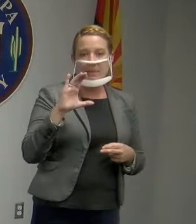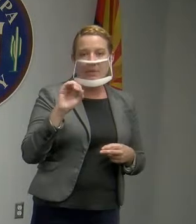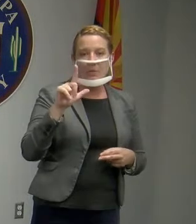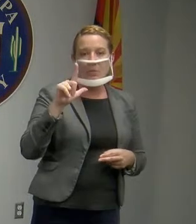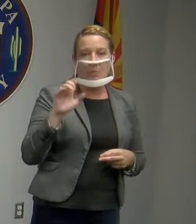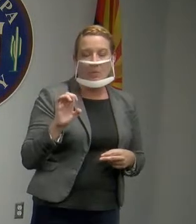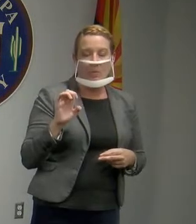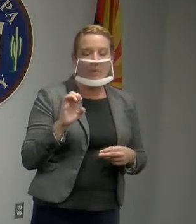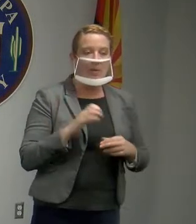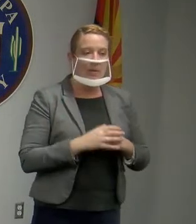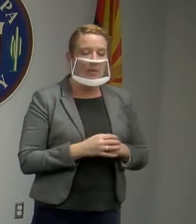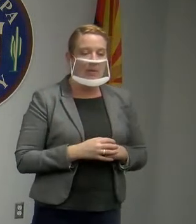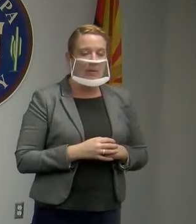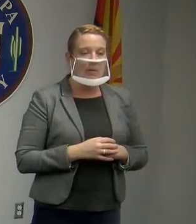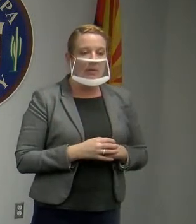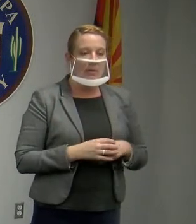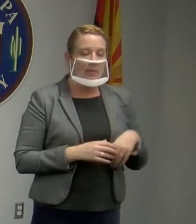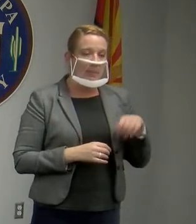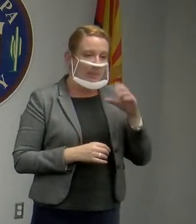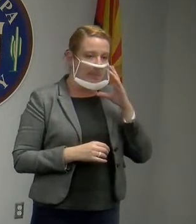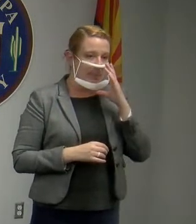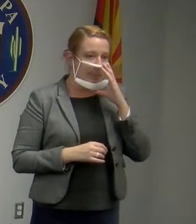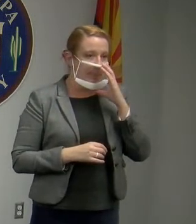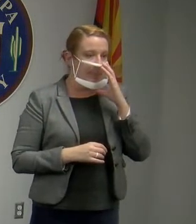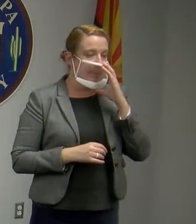self-muted. There you go.